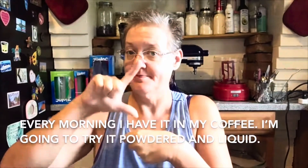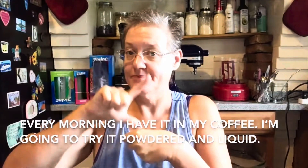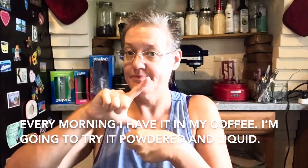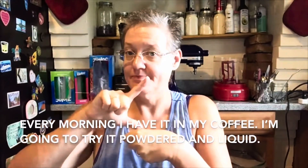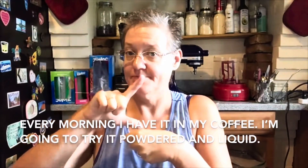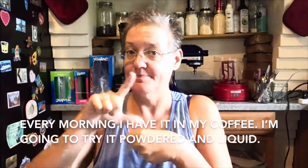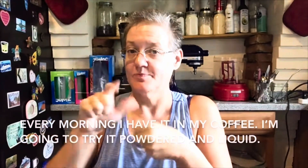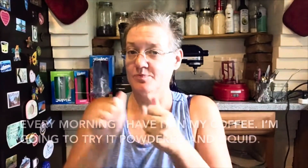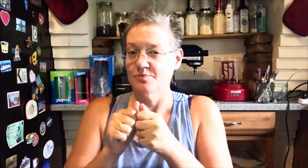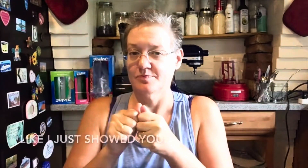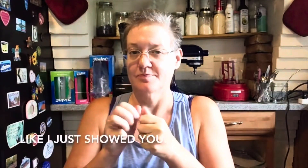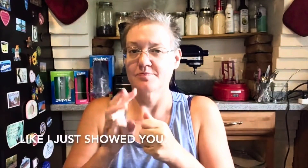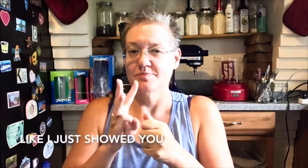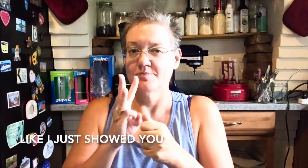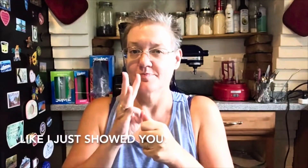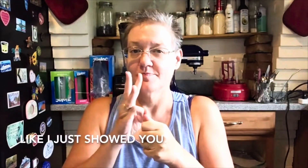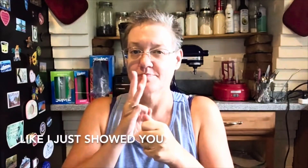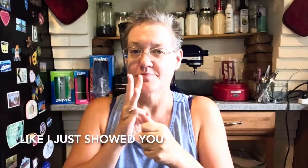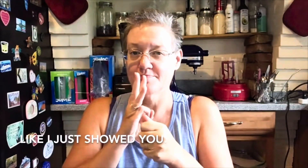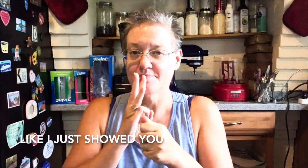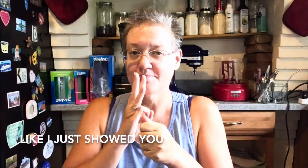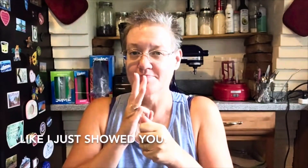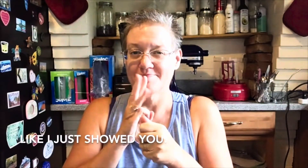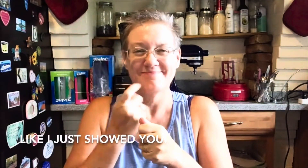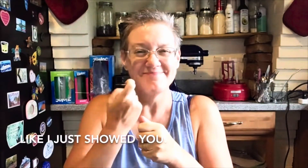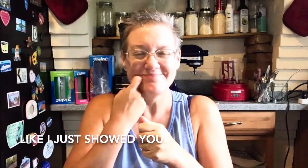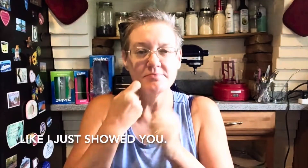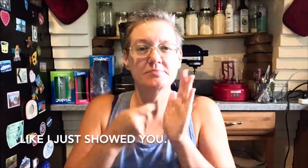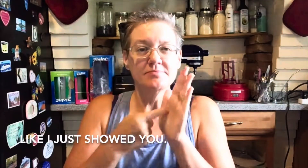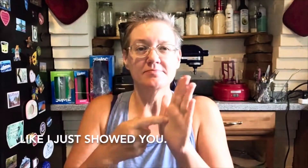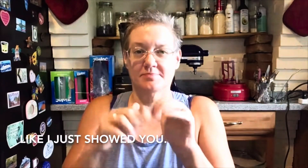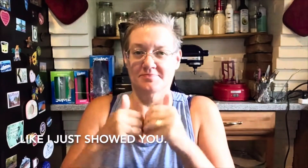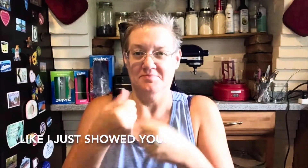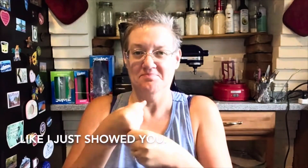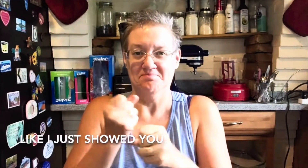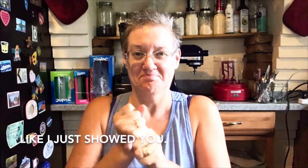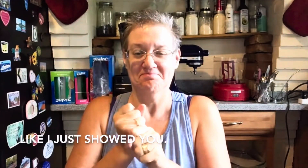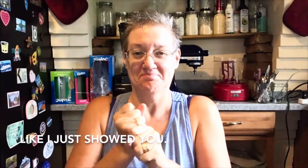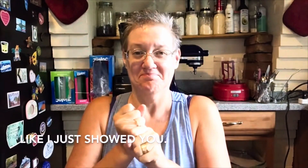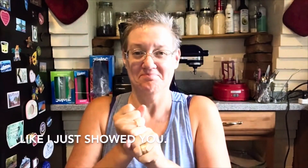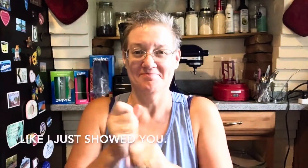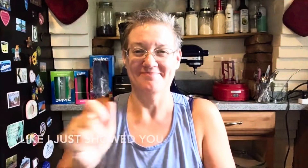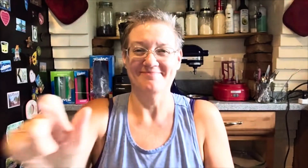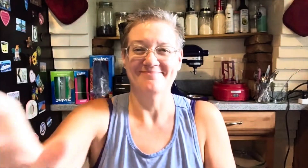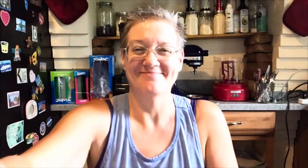and the liquid. You know, with the water, like I just showed you how to make.